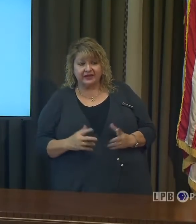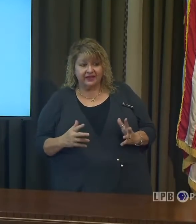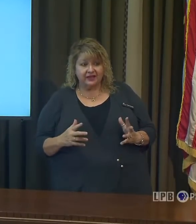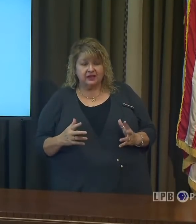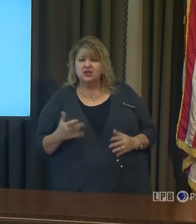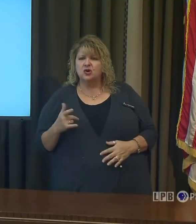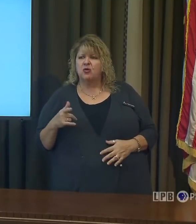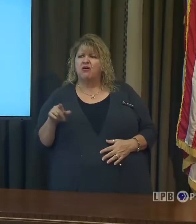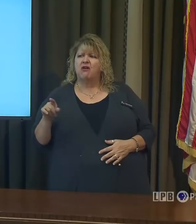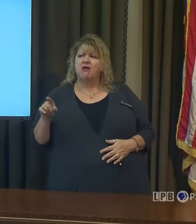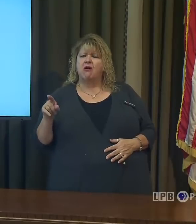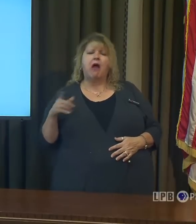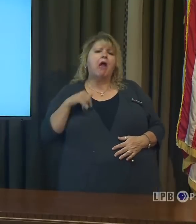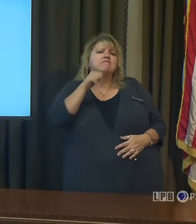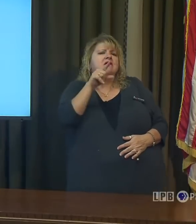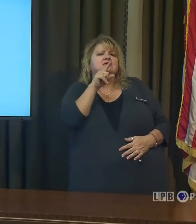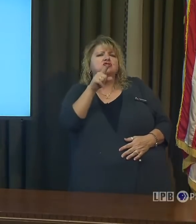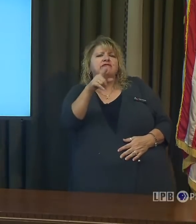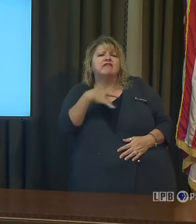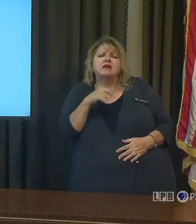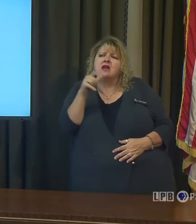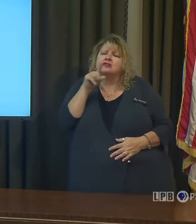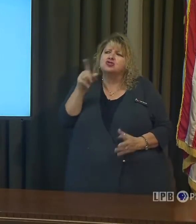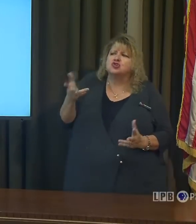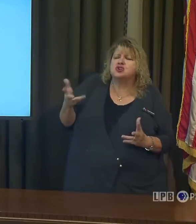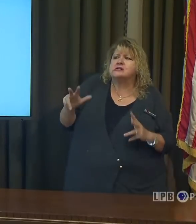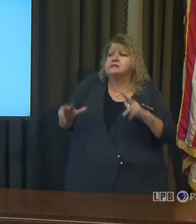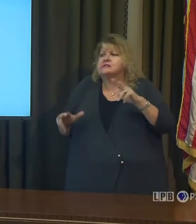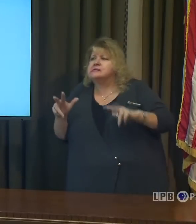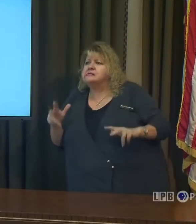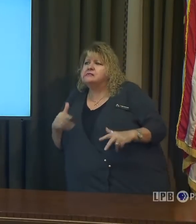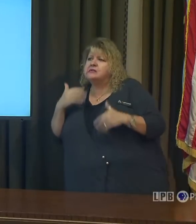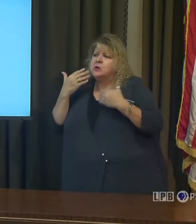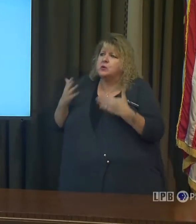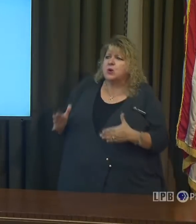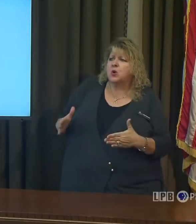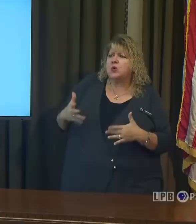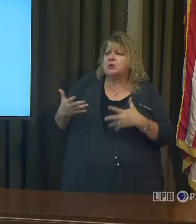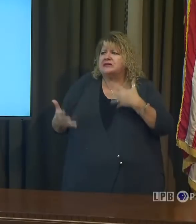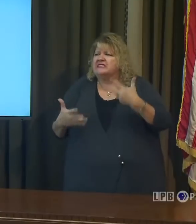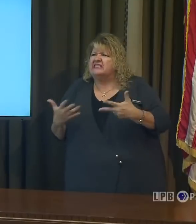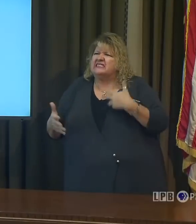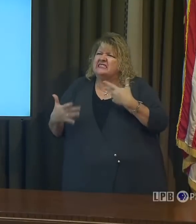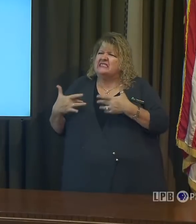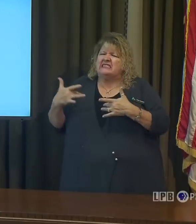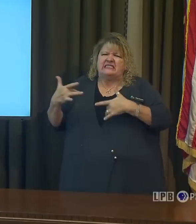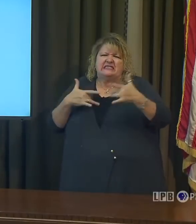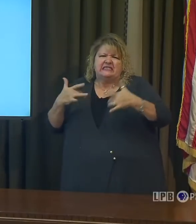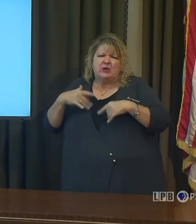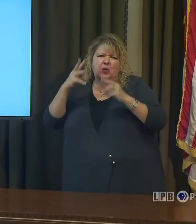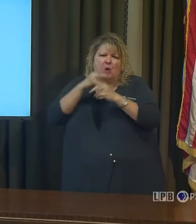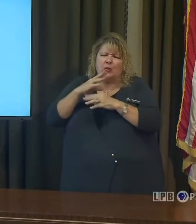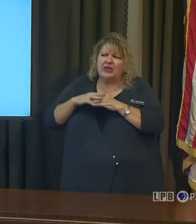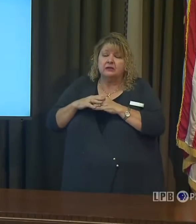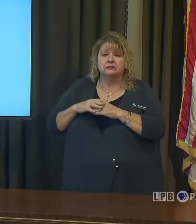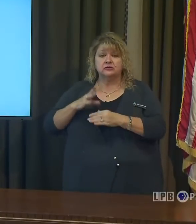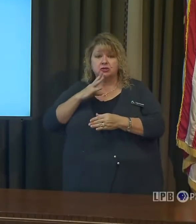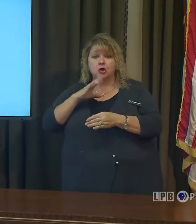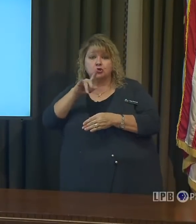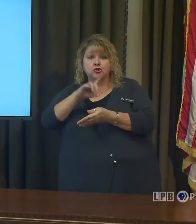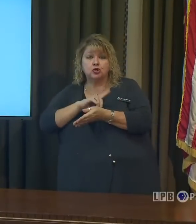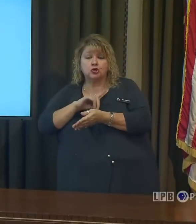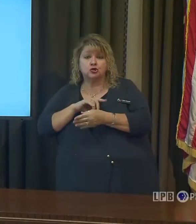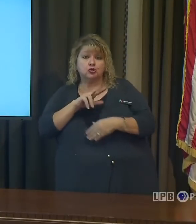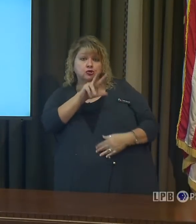concerns about the vaccine, I really do encourage you to talk to your doctor and take stock of the 339